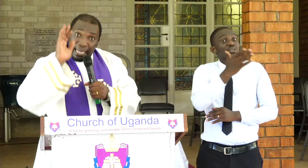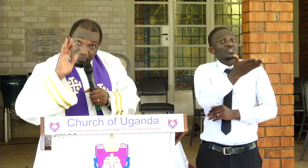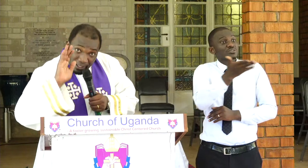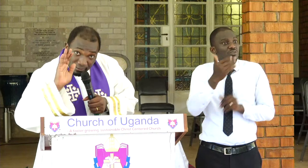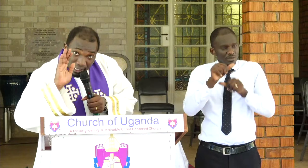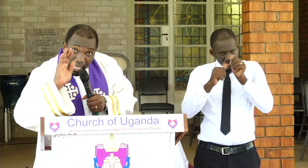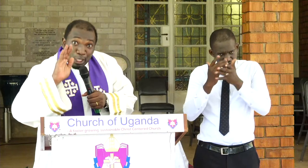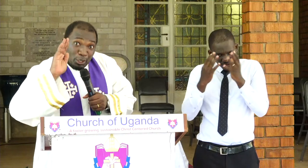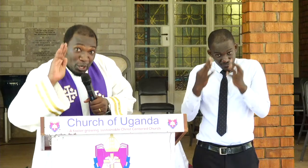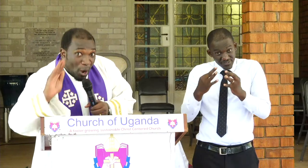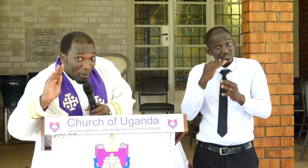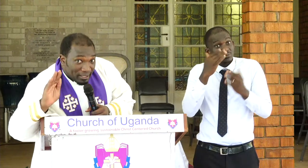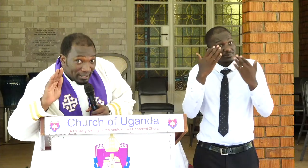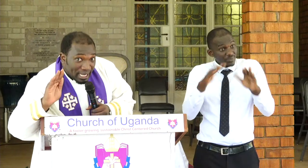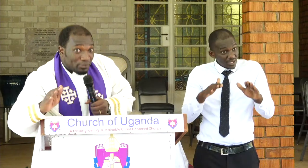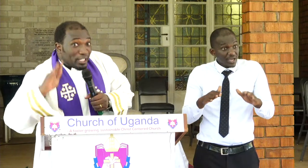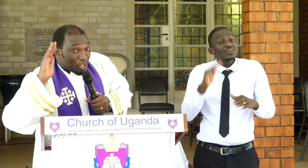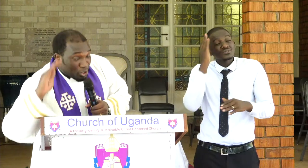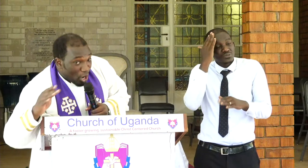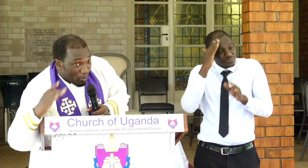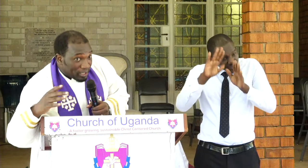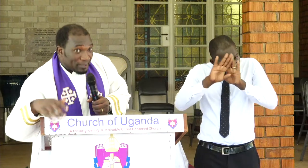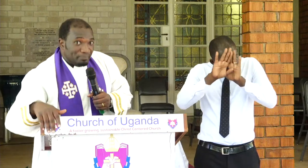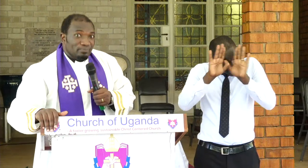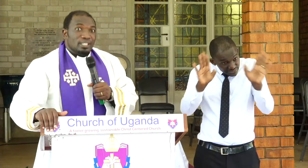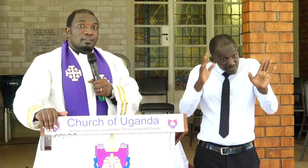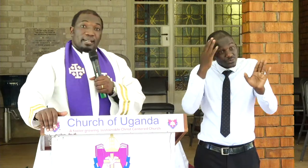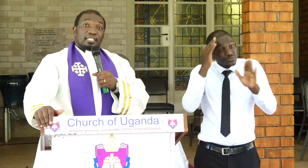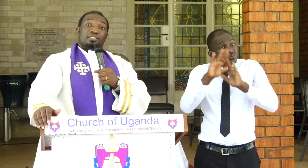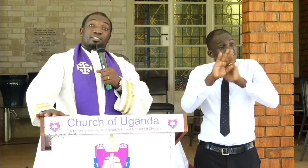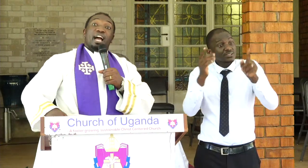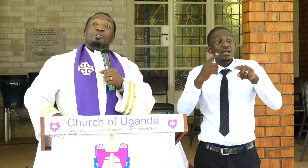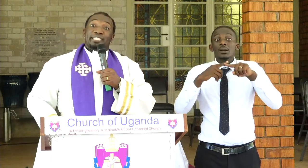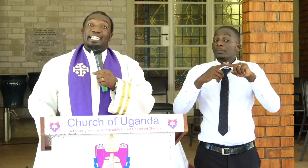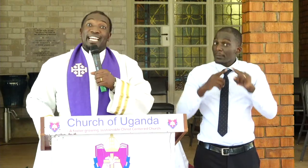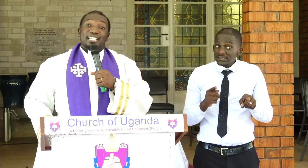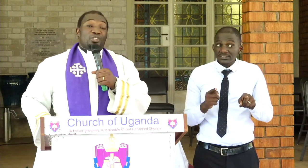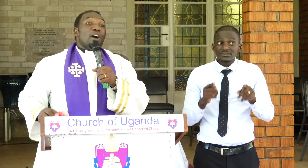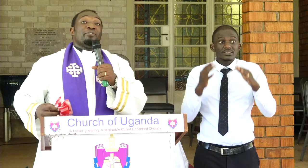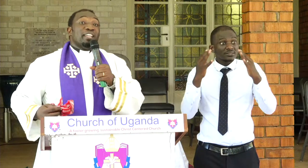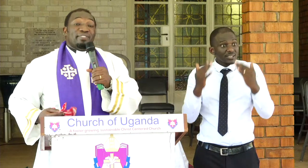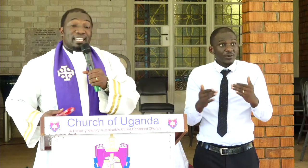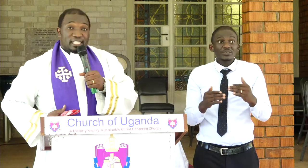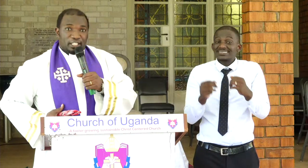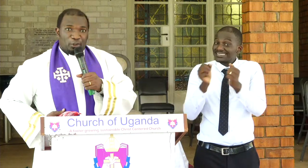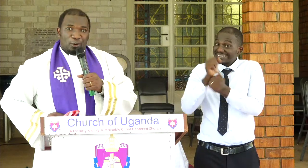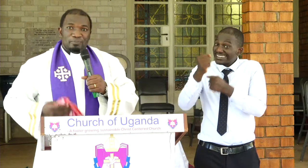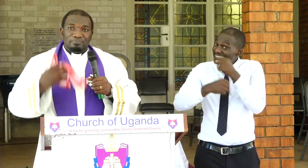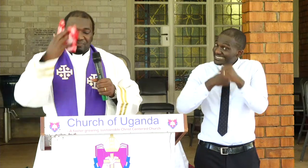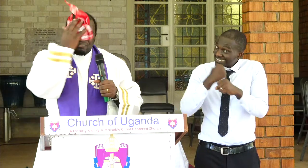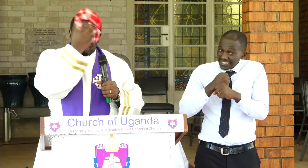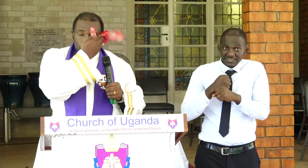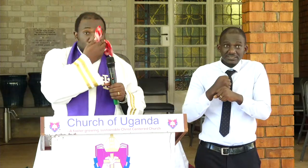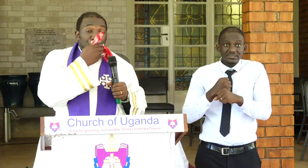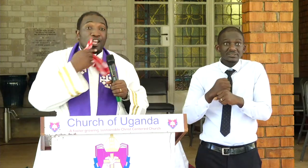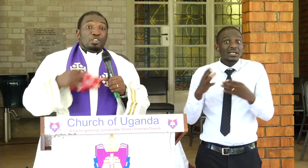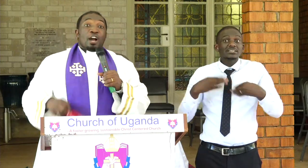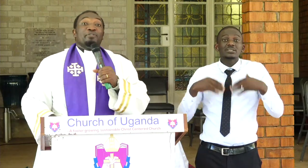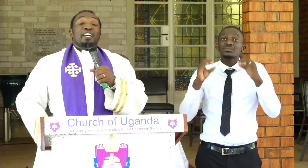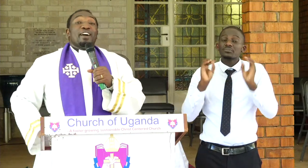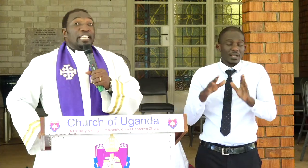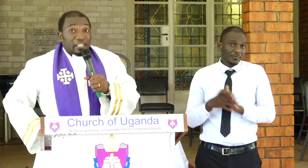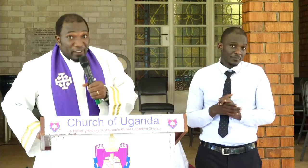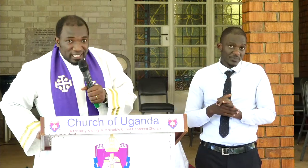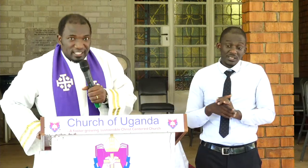about something. You know it, that you know it. But it is now 10 years you have never let it go. You